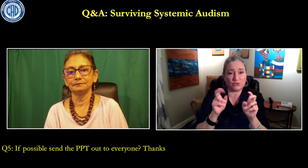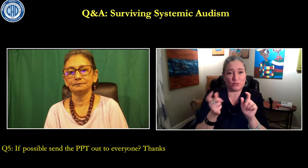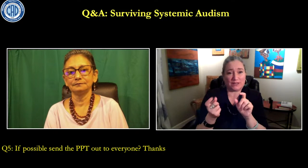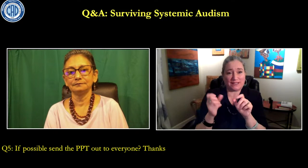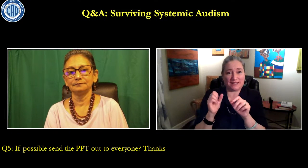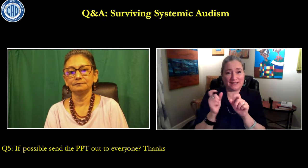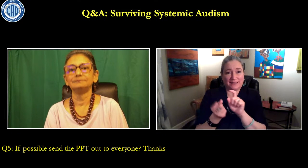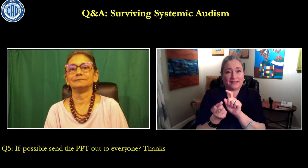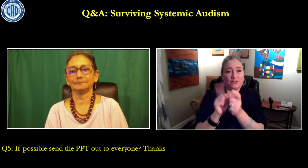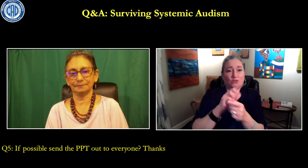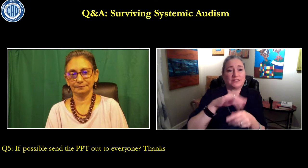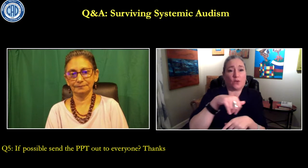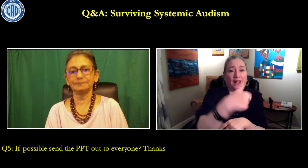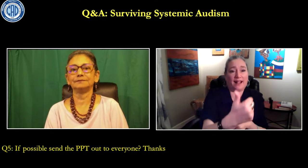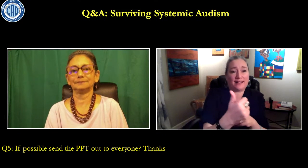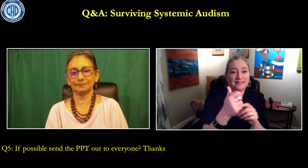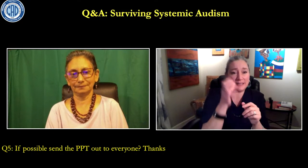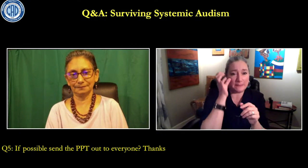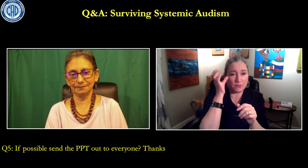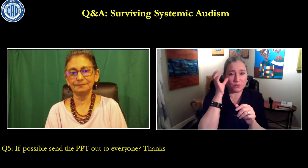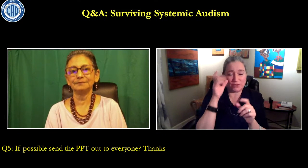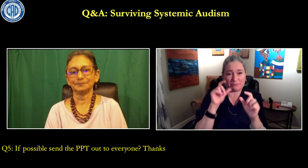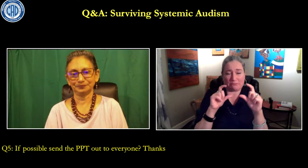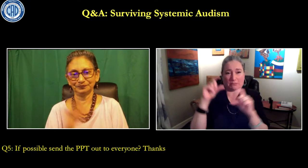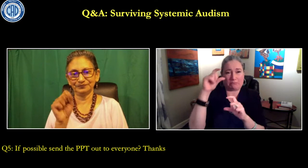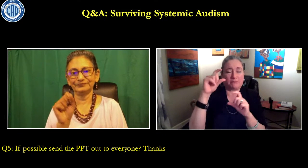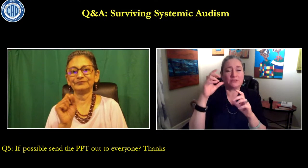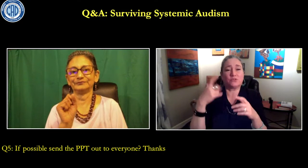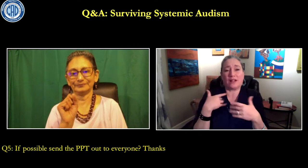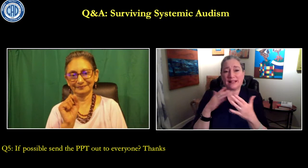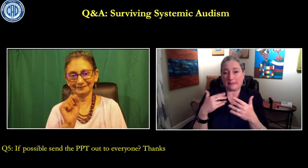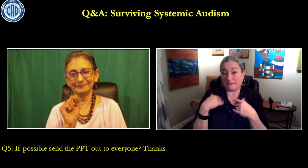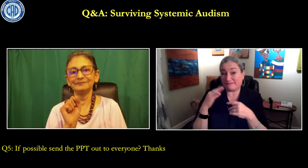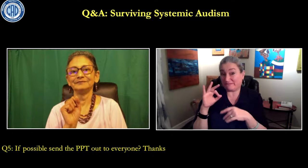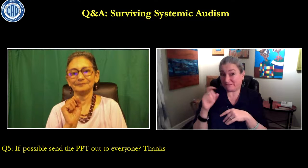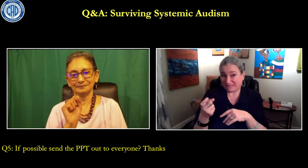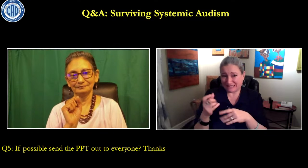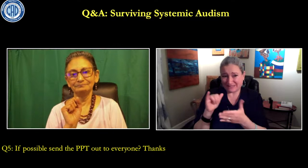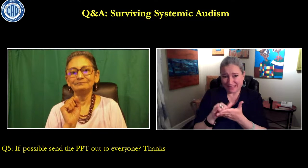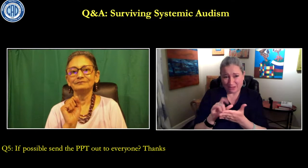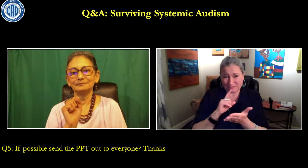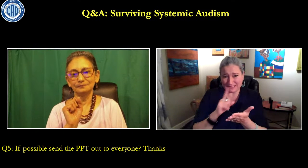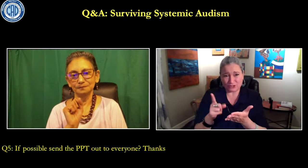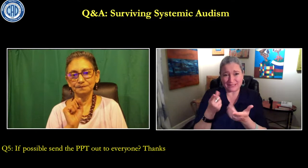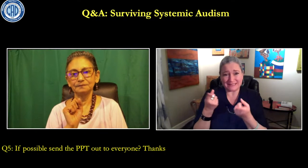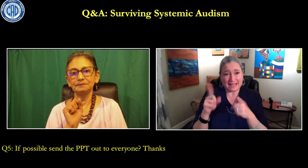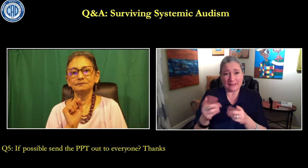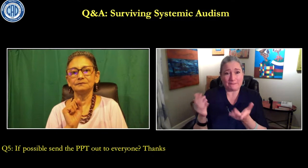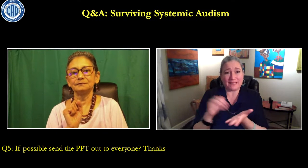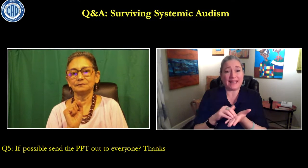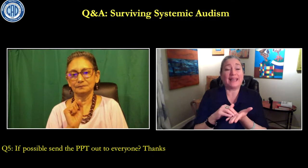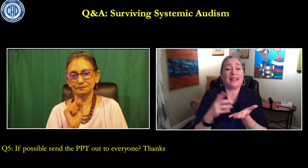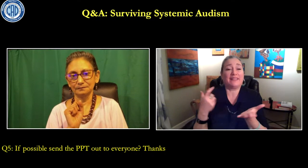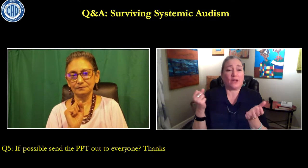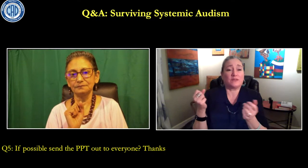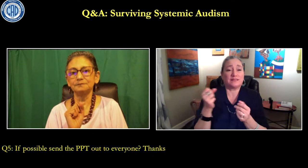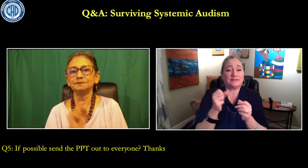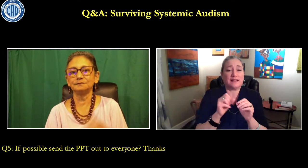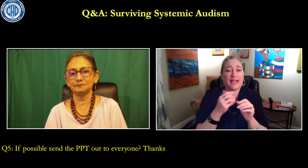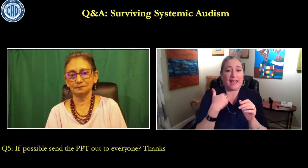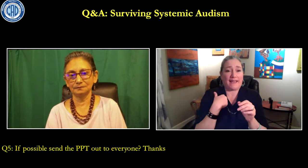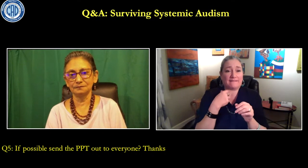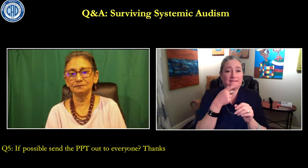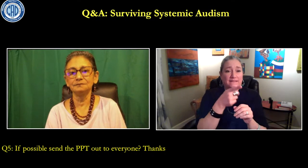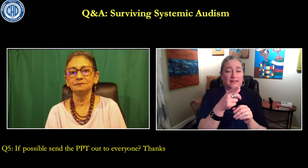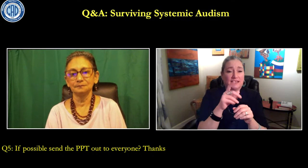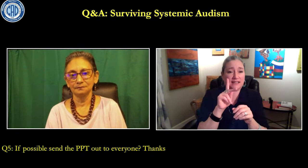my PowerPoint, some of the formatting was a little bit off. We need to, fix that as it's converted to